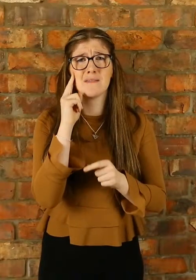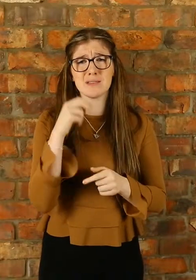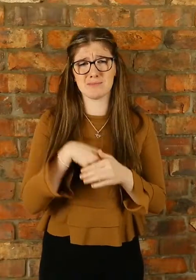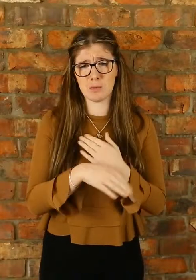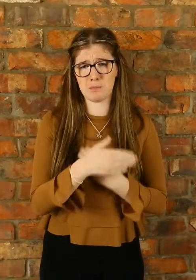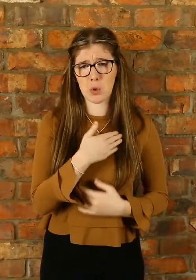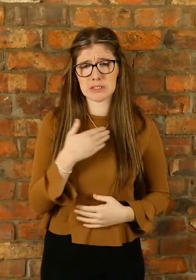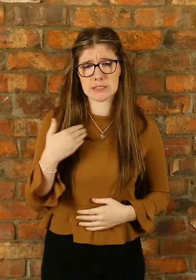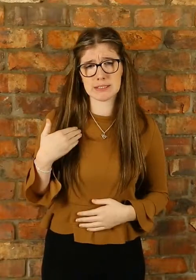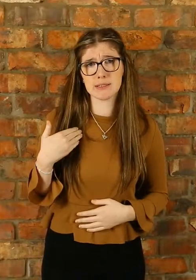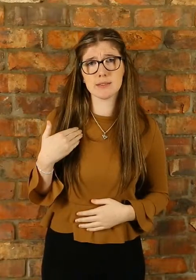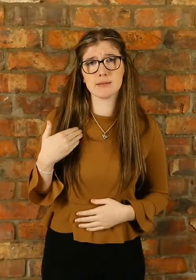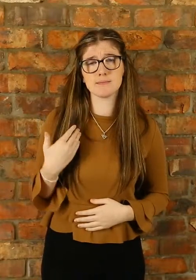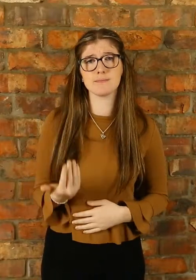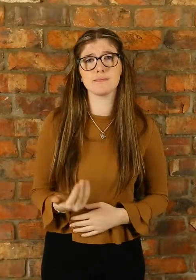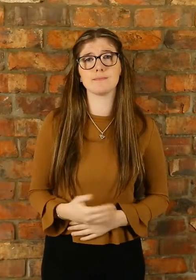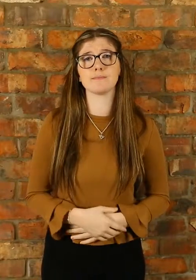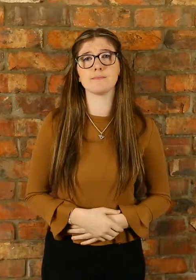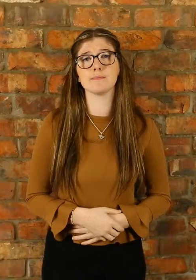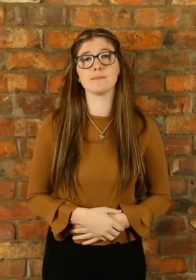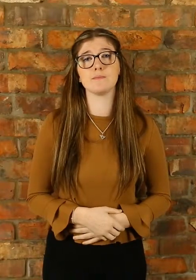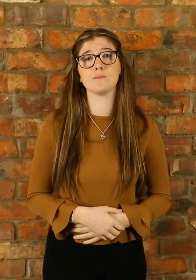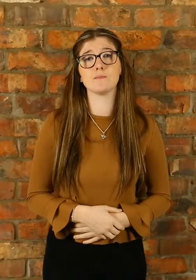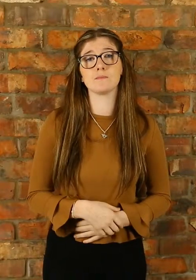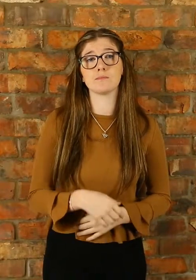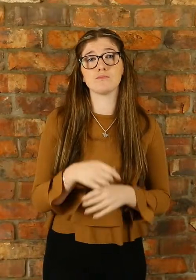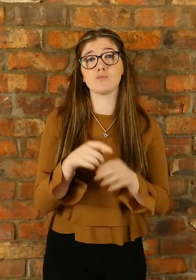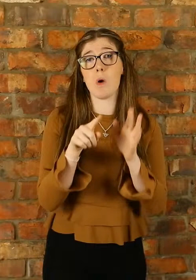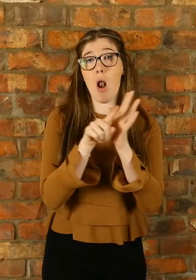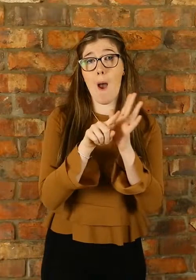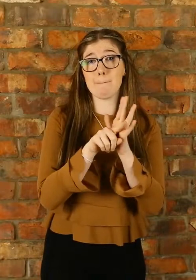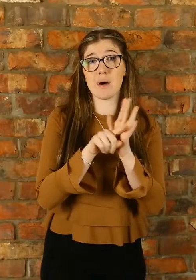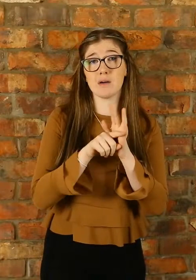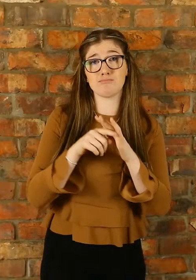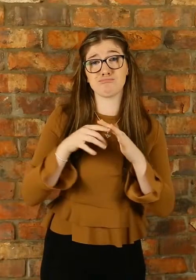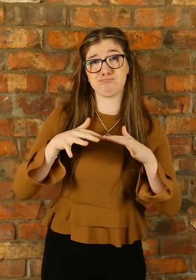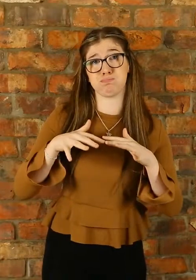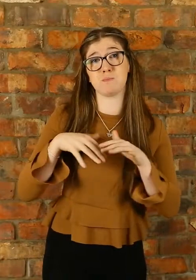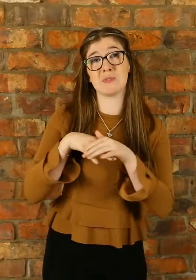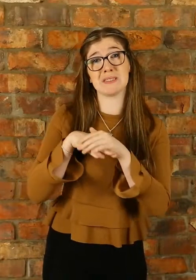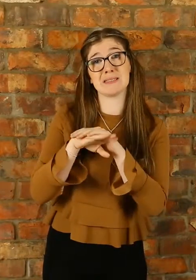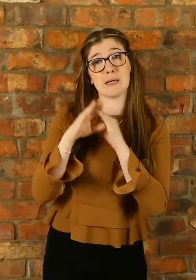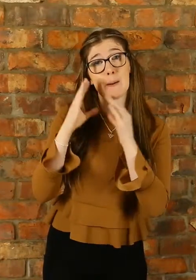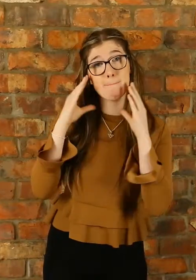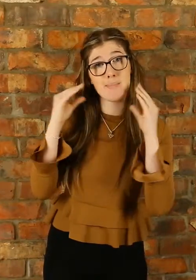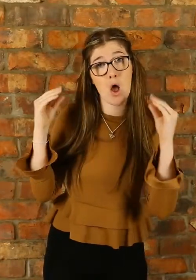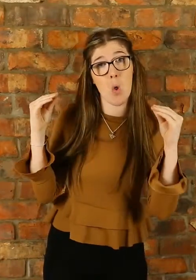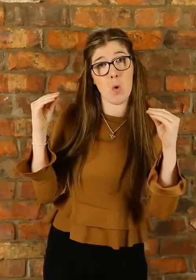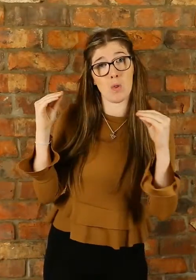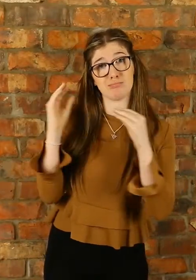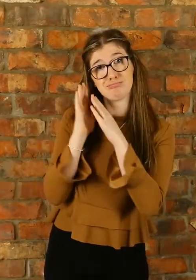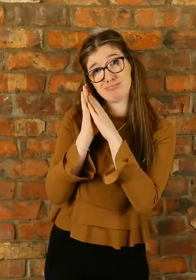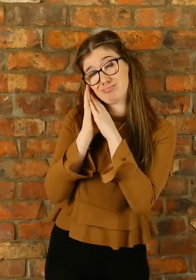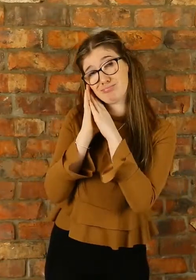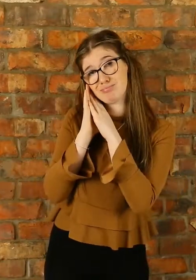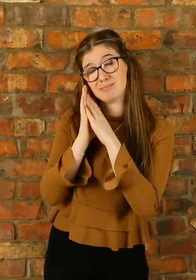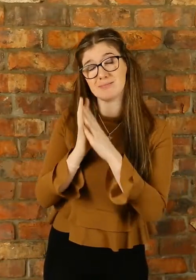So, you ever wondered how a deaf person might wake up in the morning? We actually have a